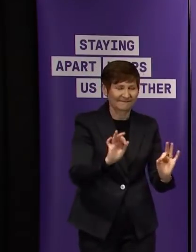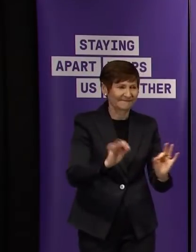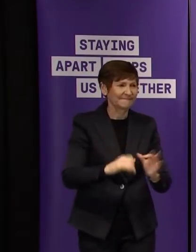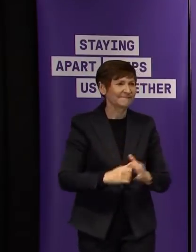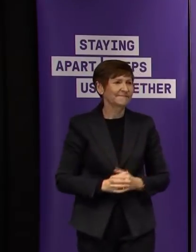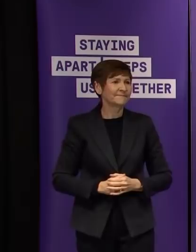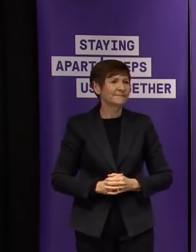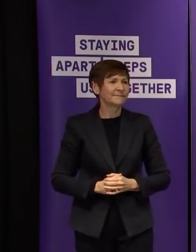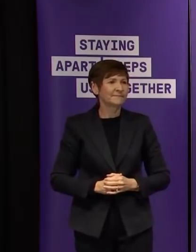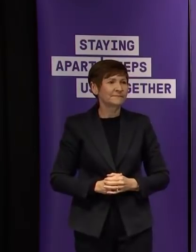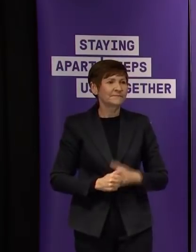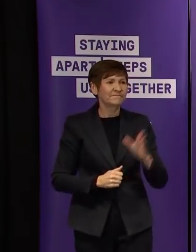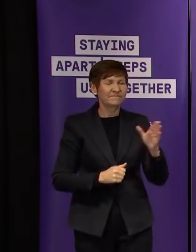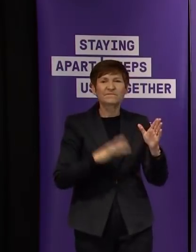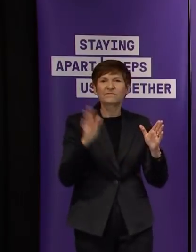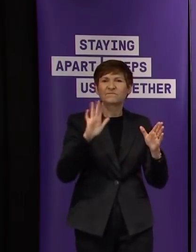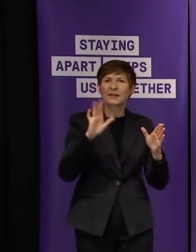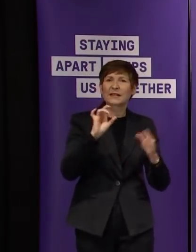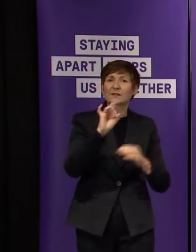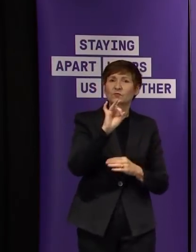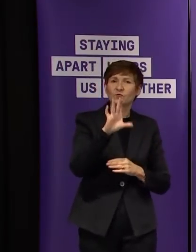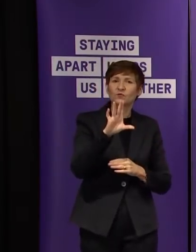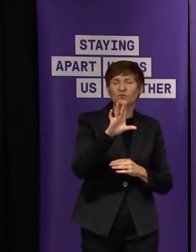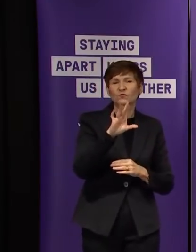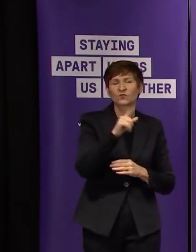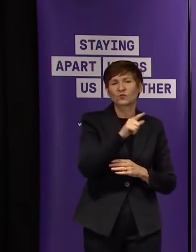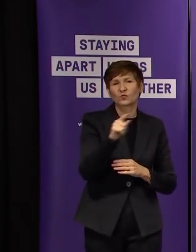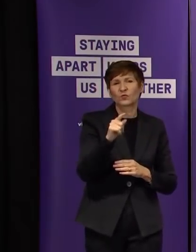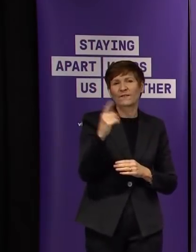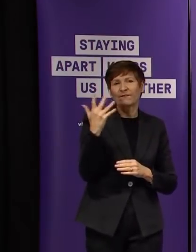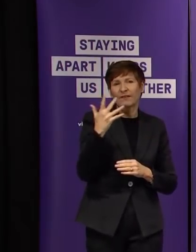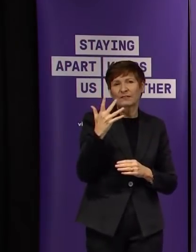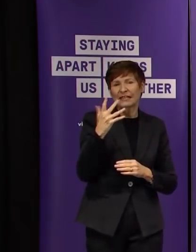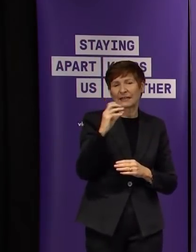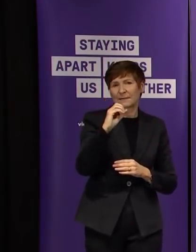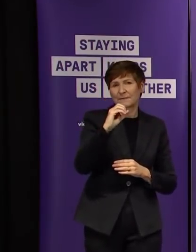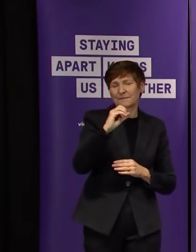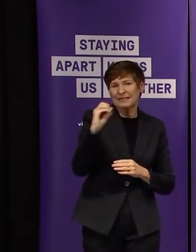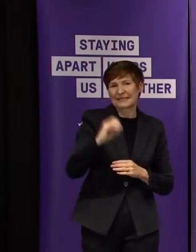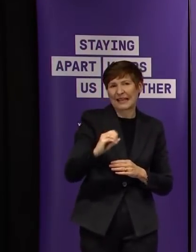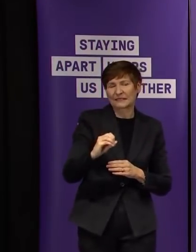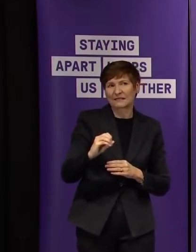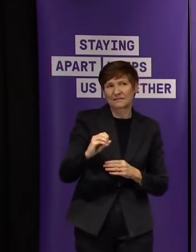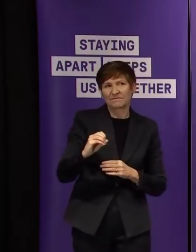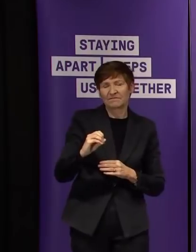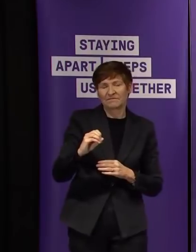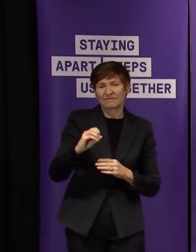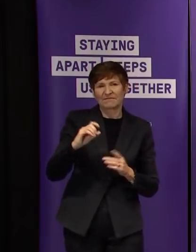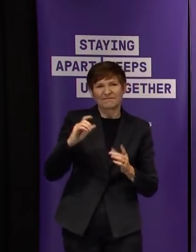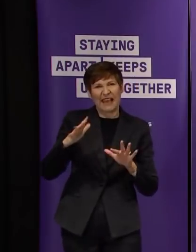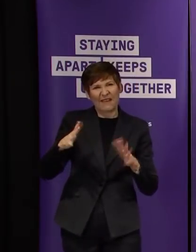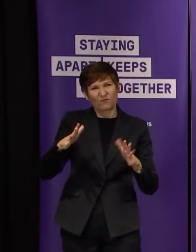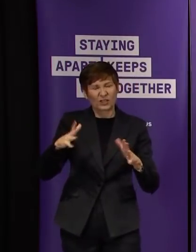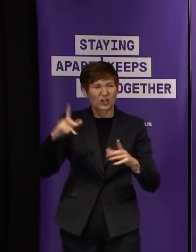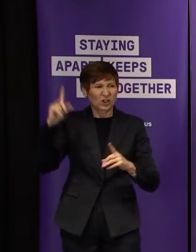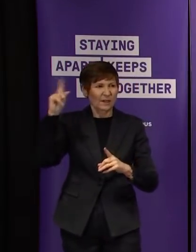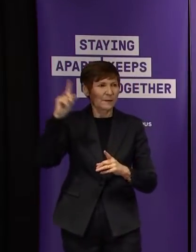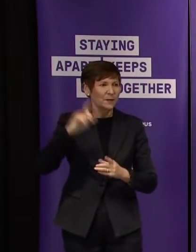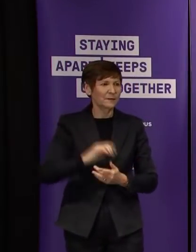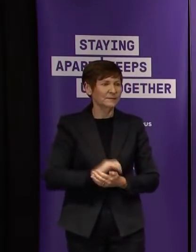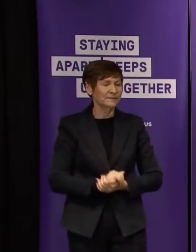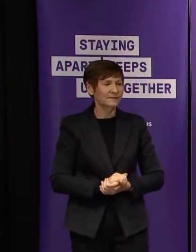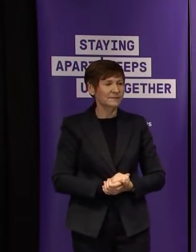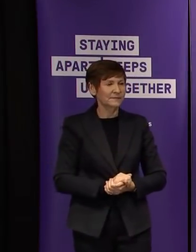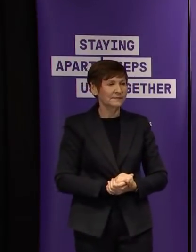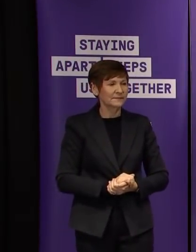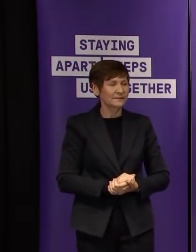It's still around 10-15%. So, you know, we're in single figures pretty much on average now. We have the last step is